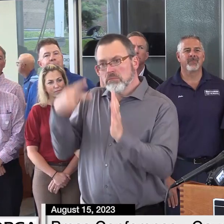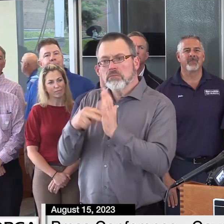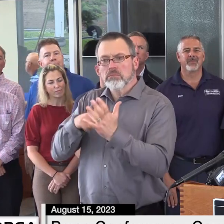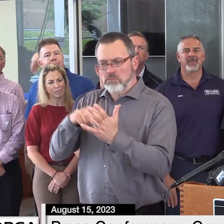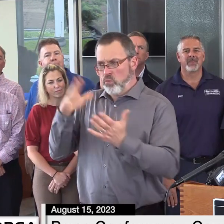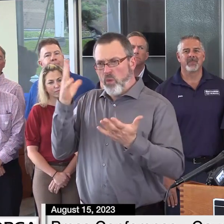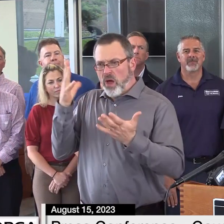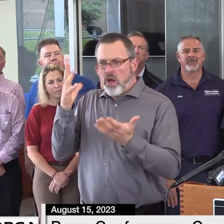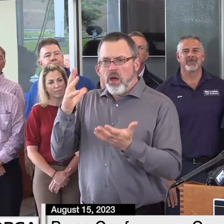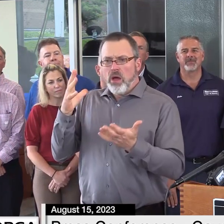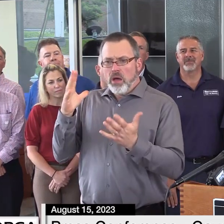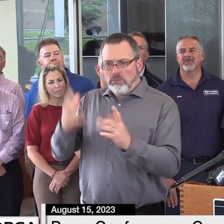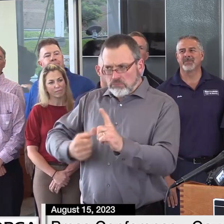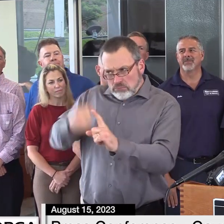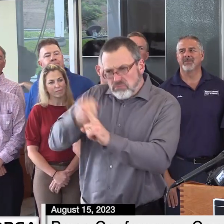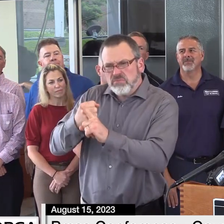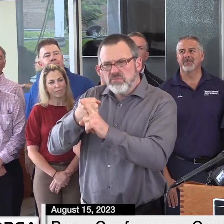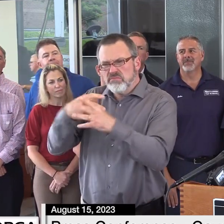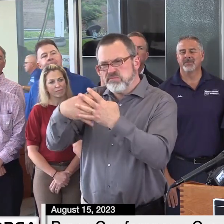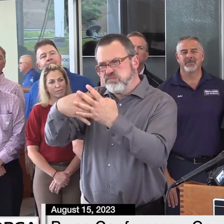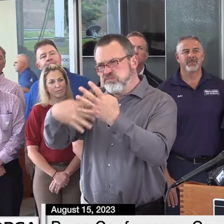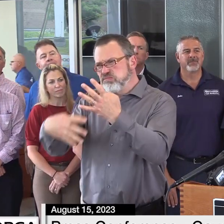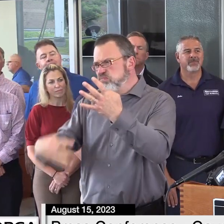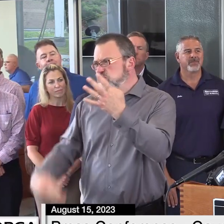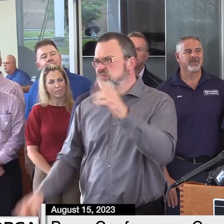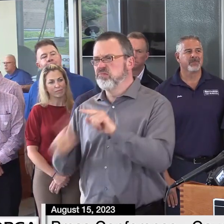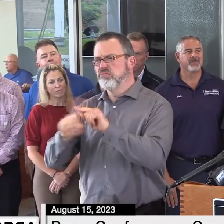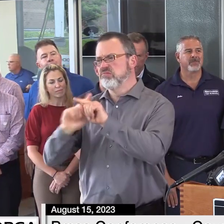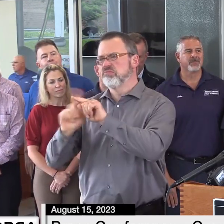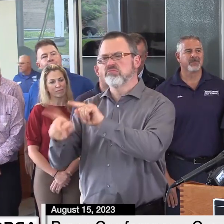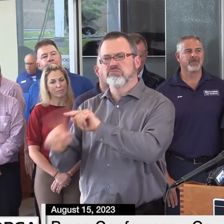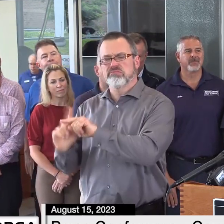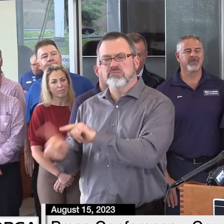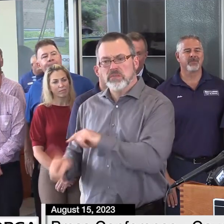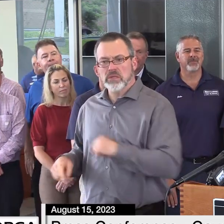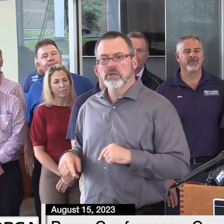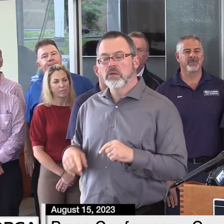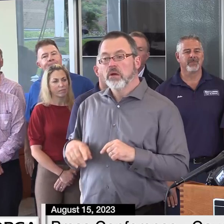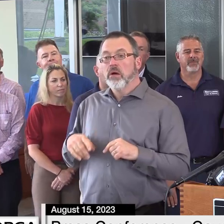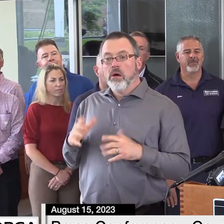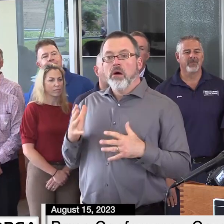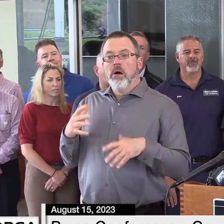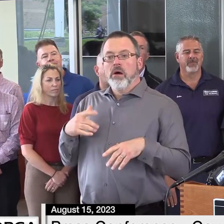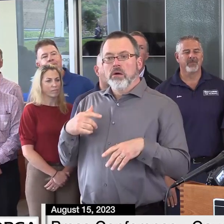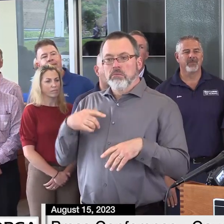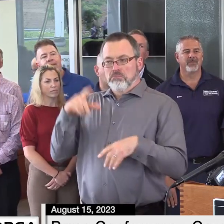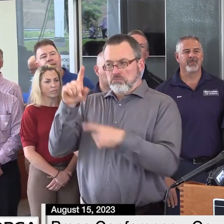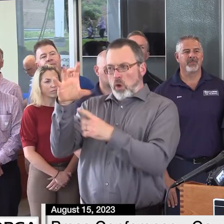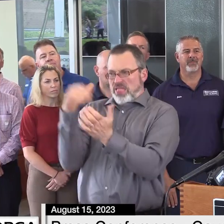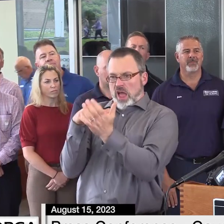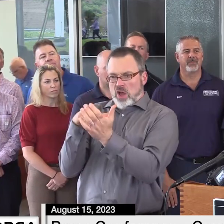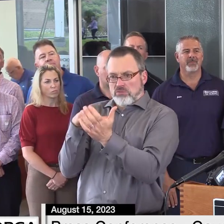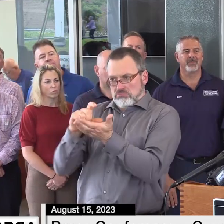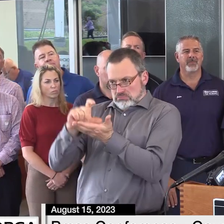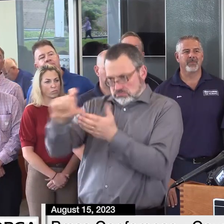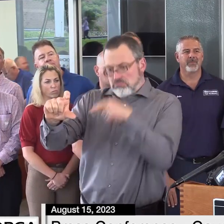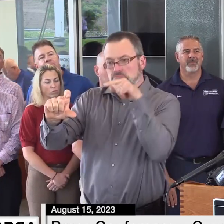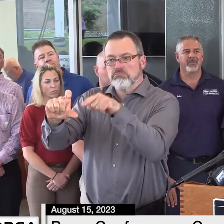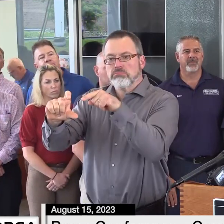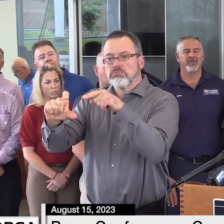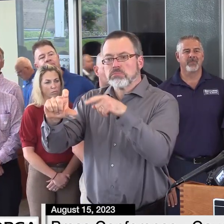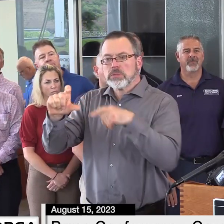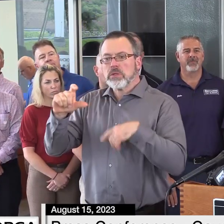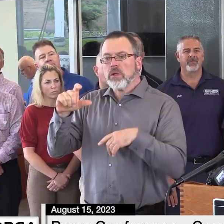in so many ways. First, we'll be using the $100,000 of it to support the